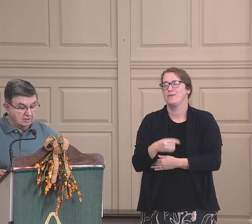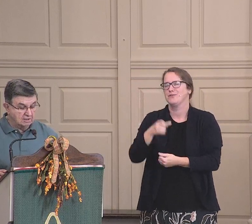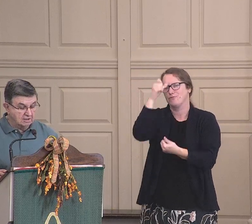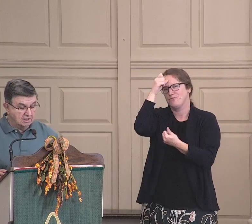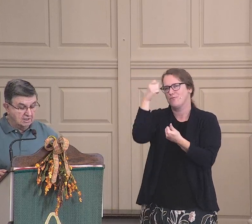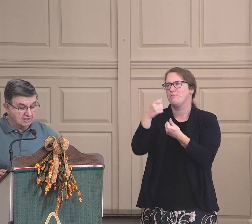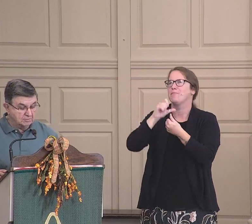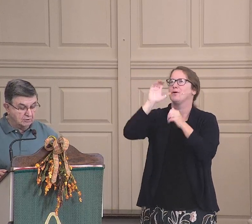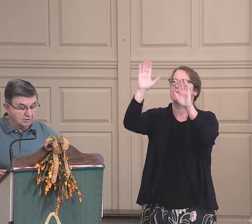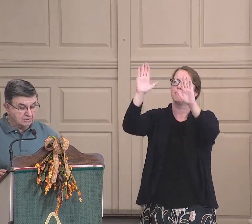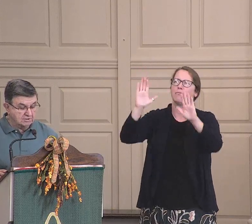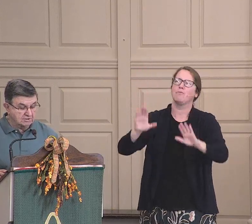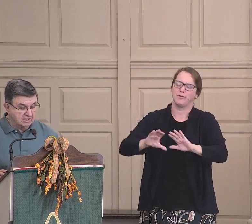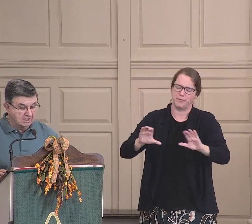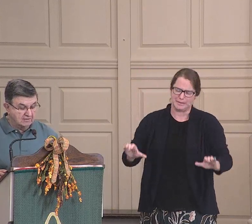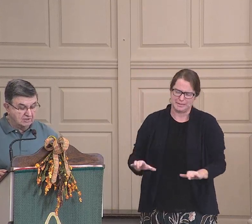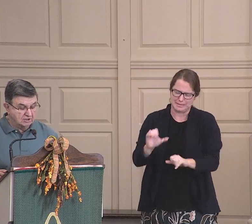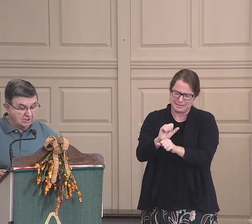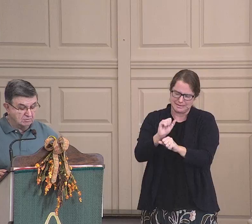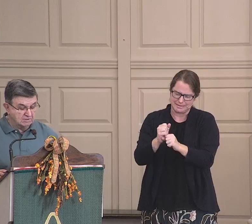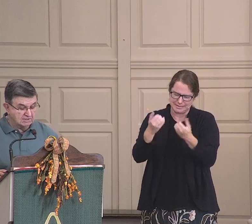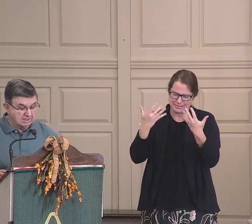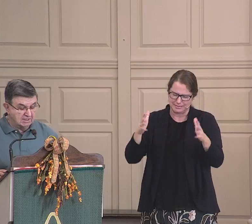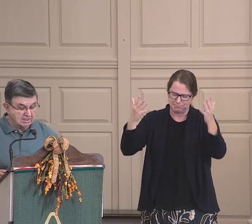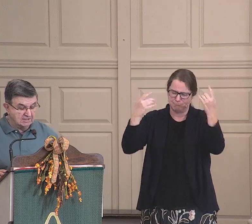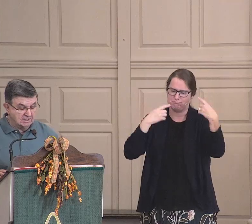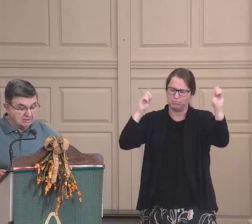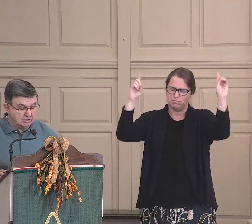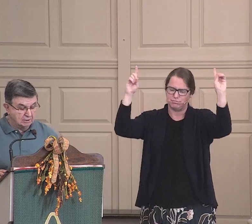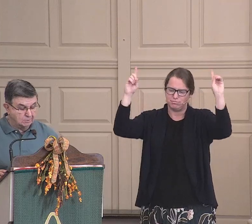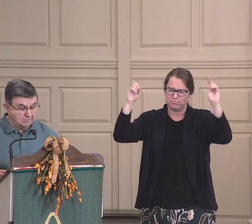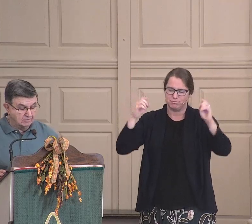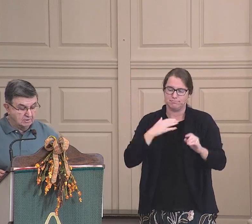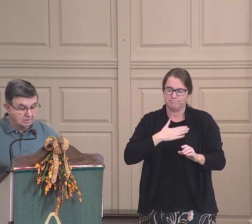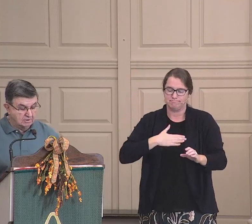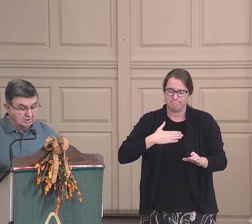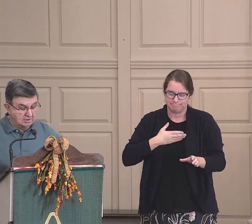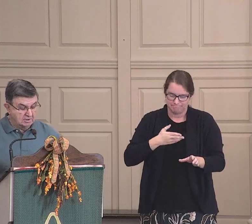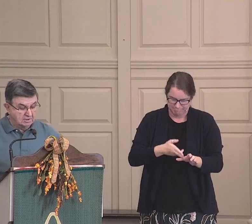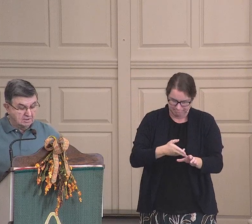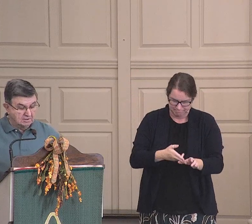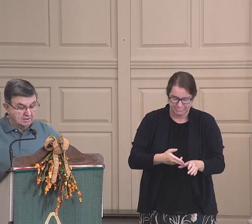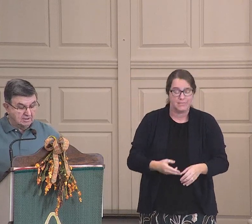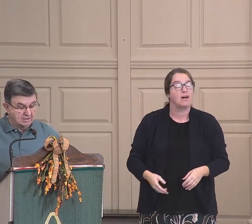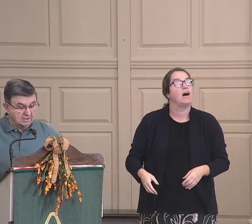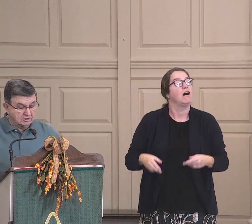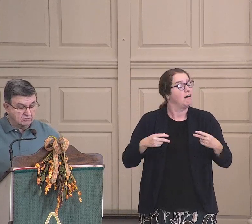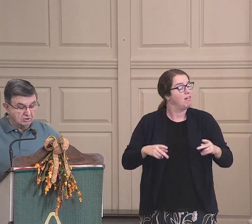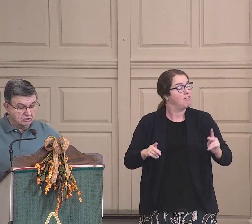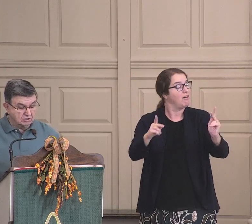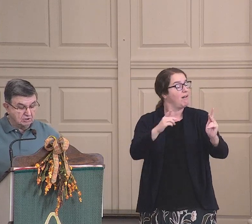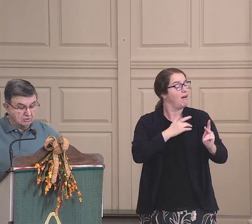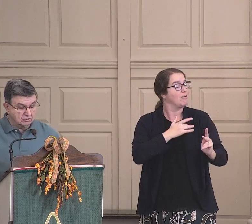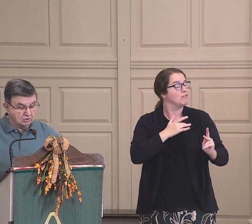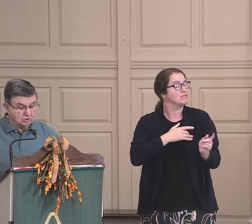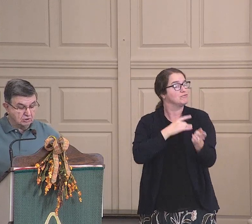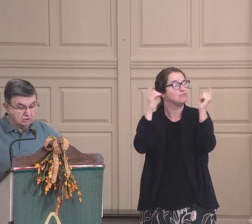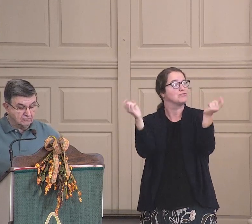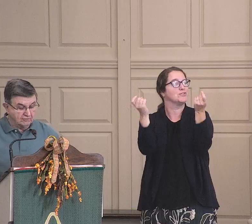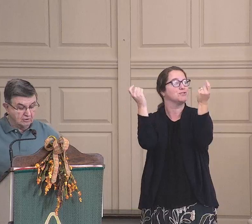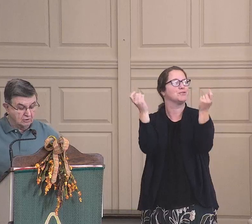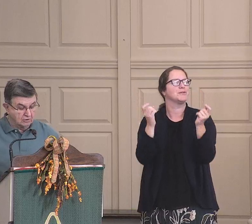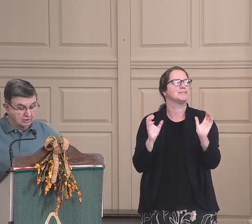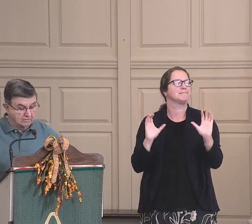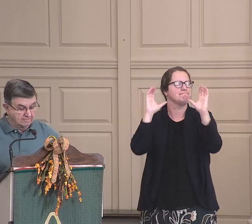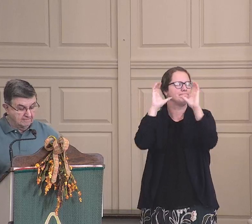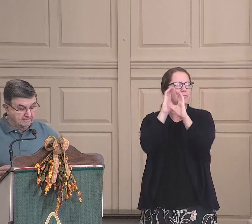wrought, his portents and the judgments he has uttered. Let hearts rejoice who search